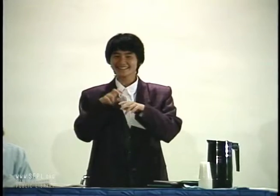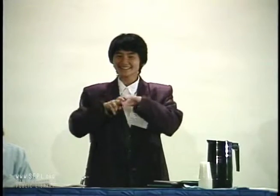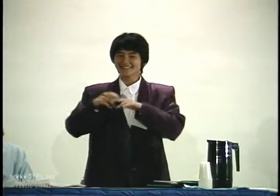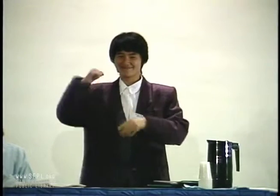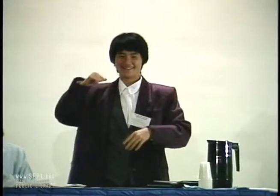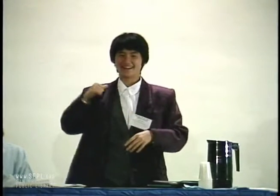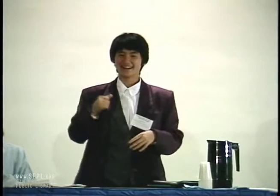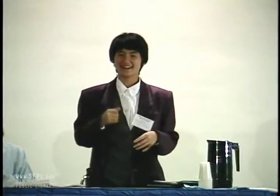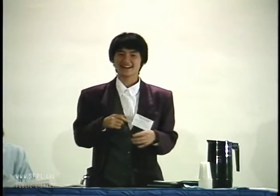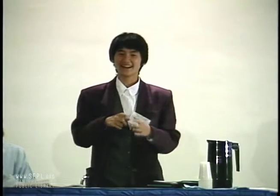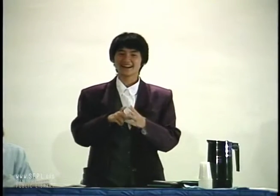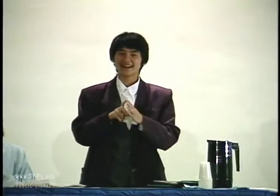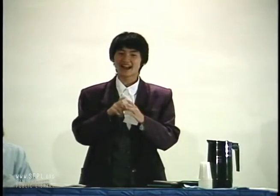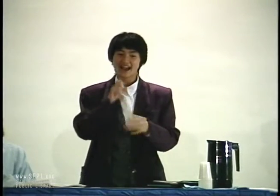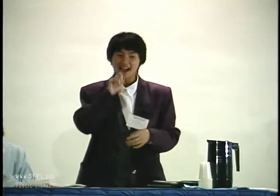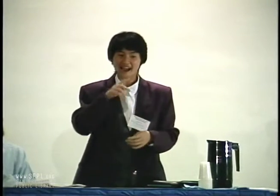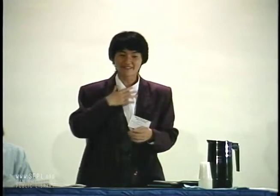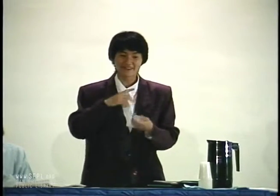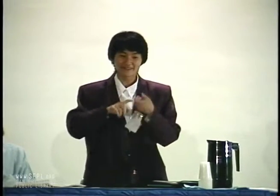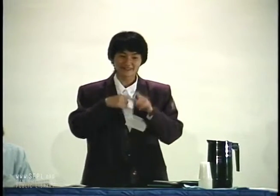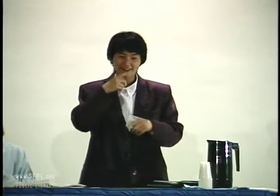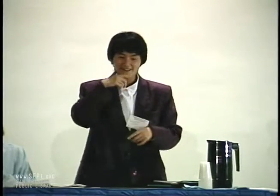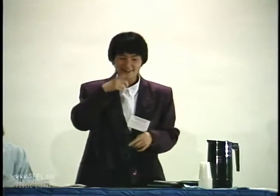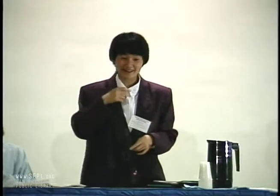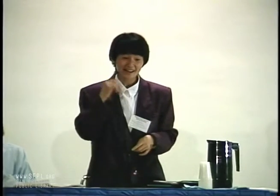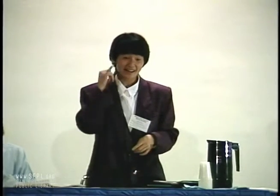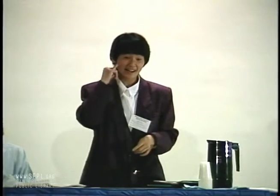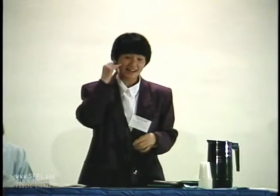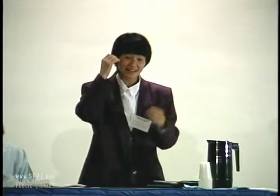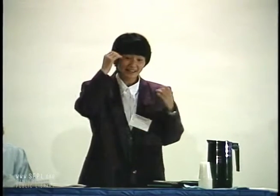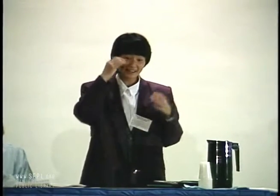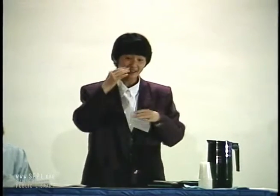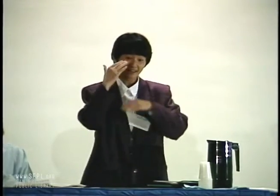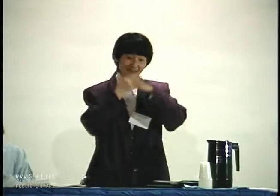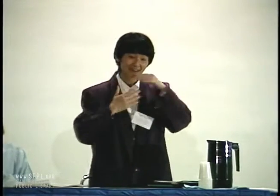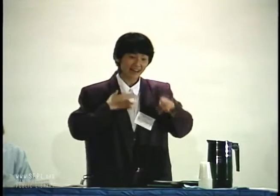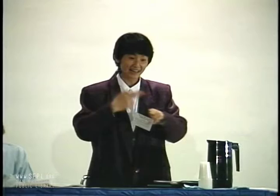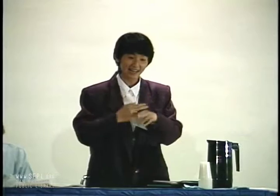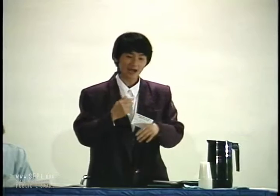embarrassed or something, I don't know. So I always tried to sit in the back. And then I would ask my hearing friends